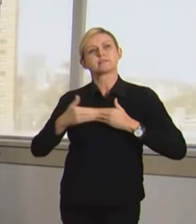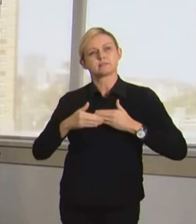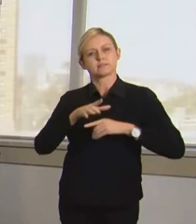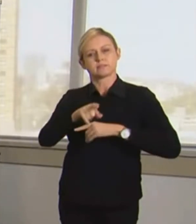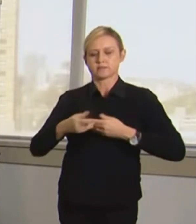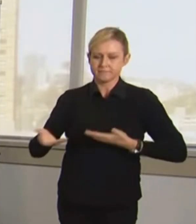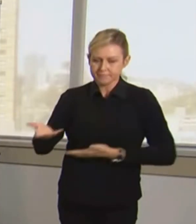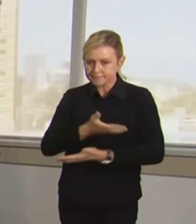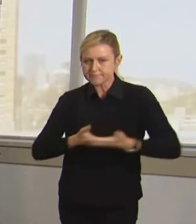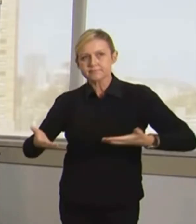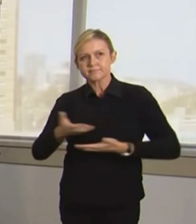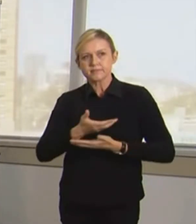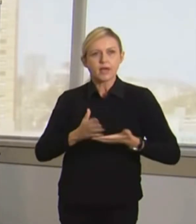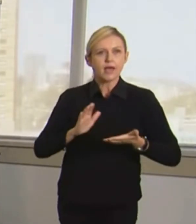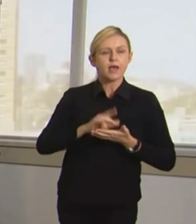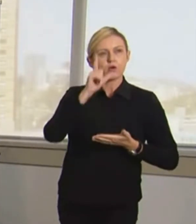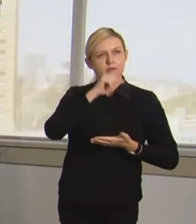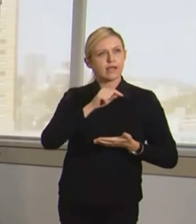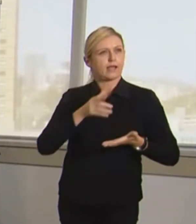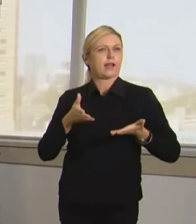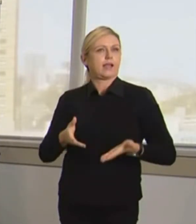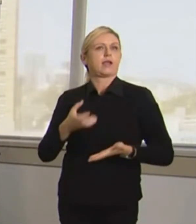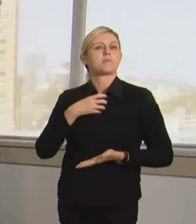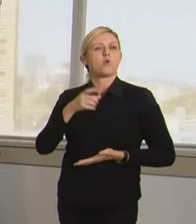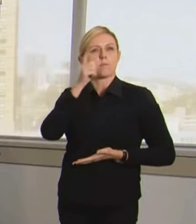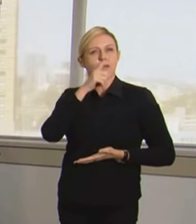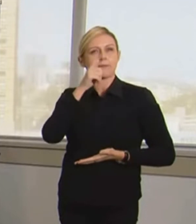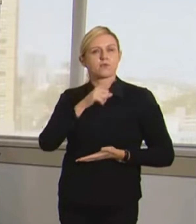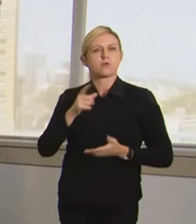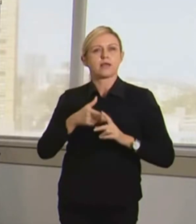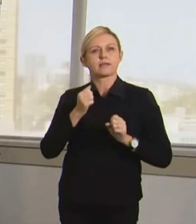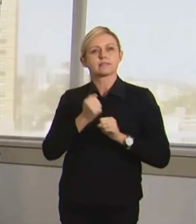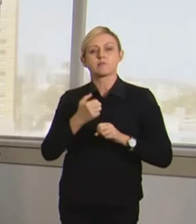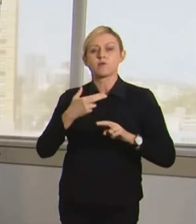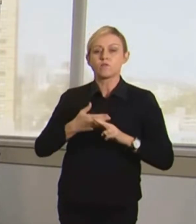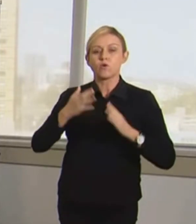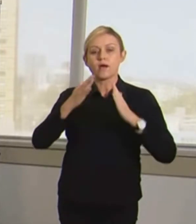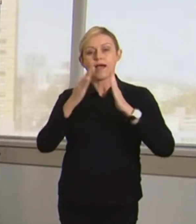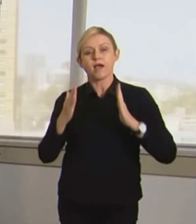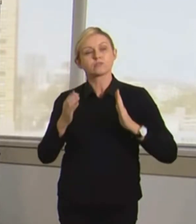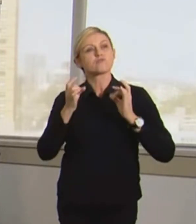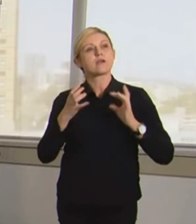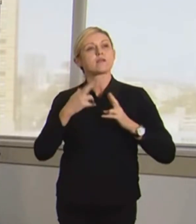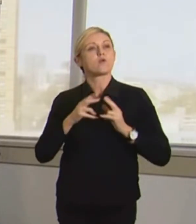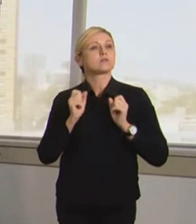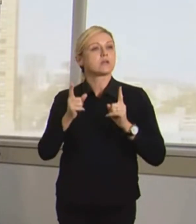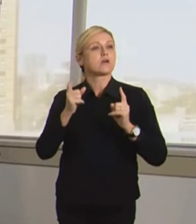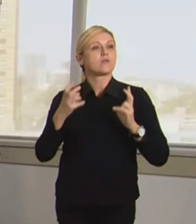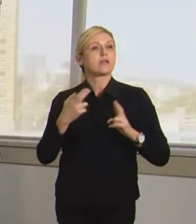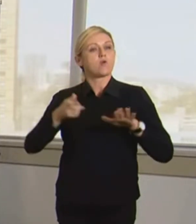can do to allow more people in to, for example, see an auction property, but not necessarily,